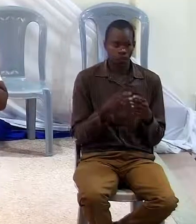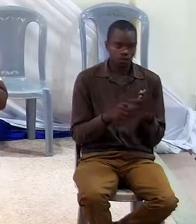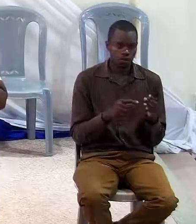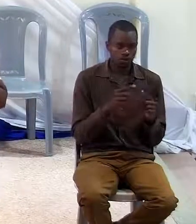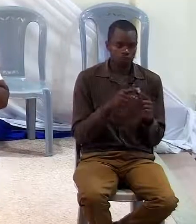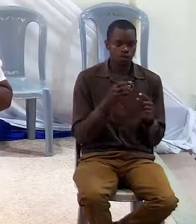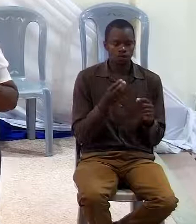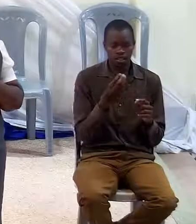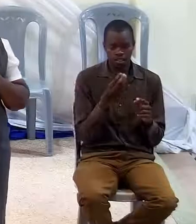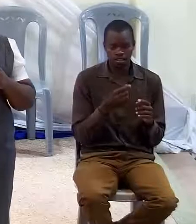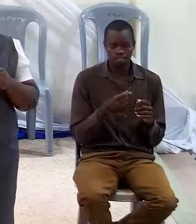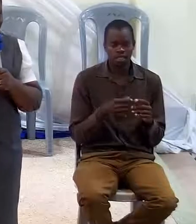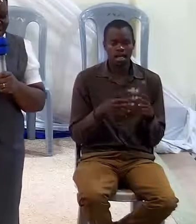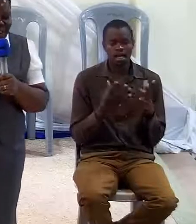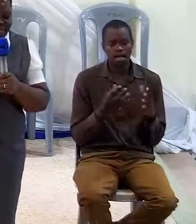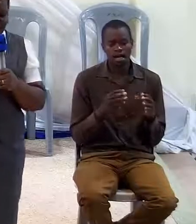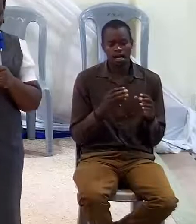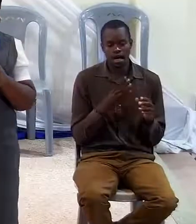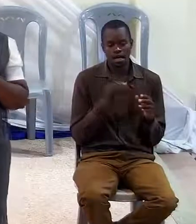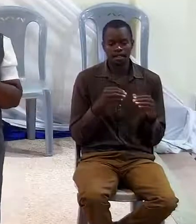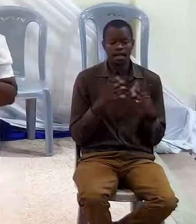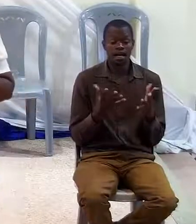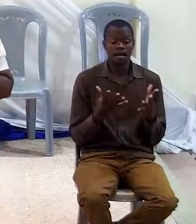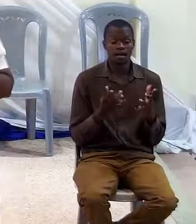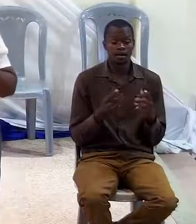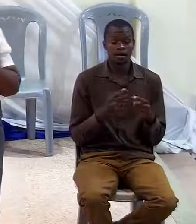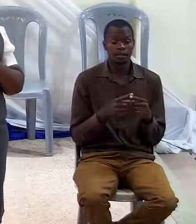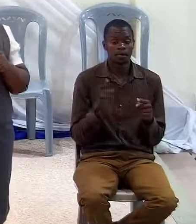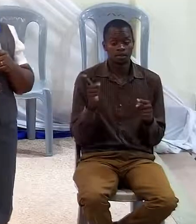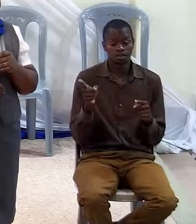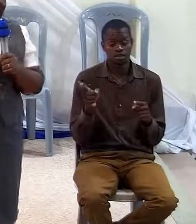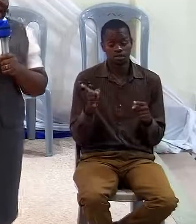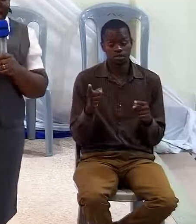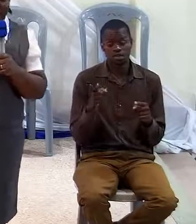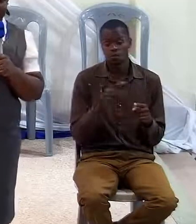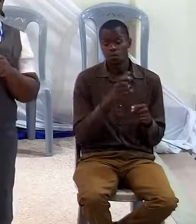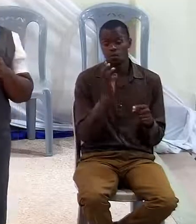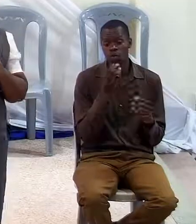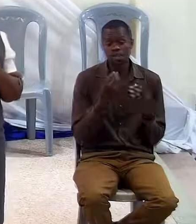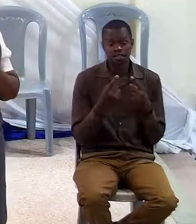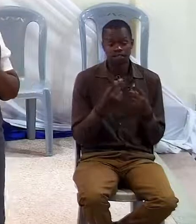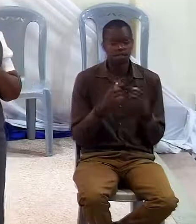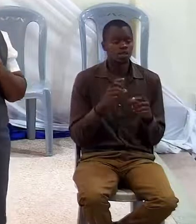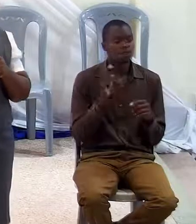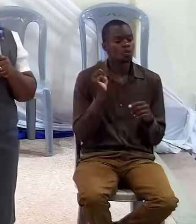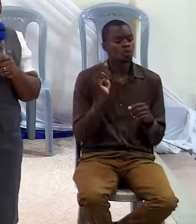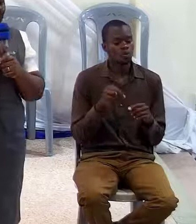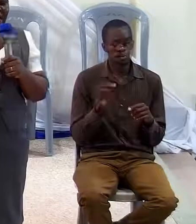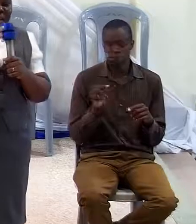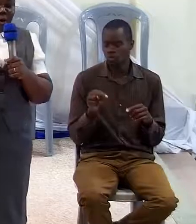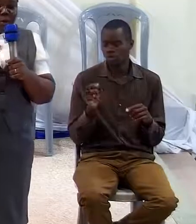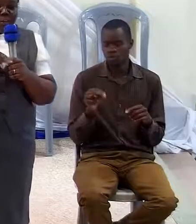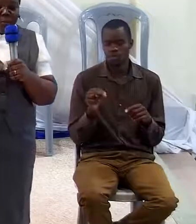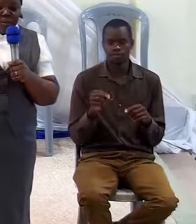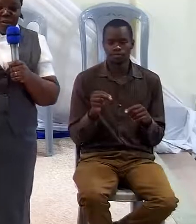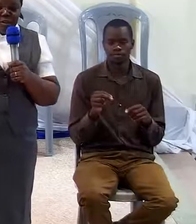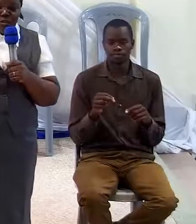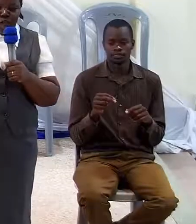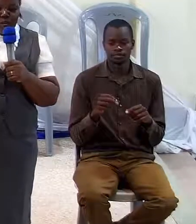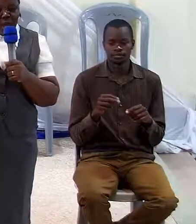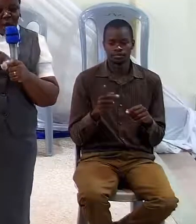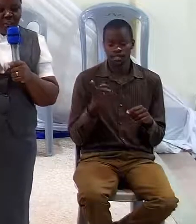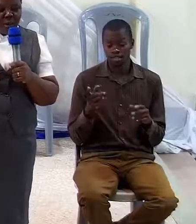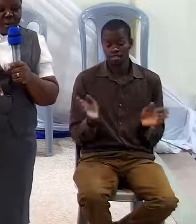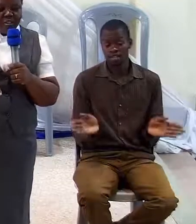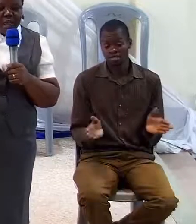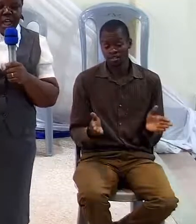like, no, this is not realistic. Like now I'm telling you, if you took a whole chapati, you sat with a whole chapati and ate it at